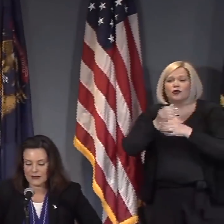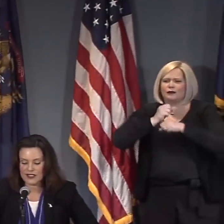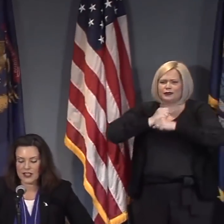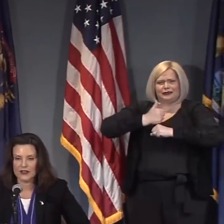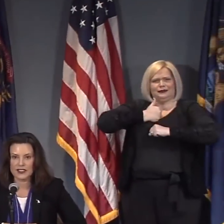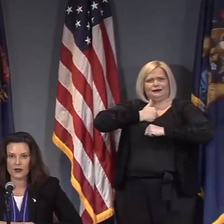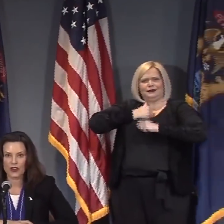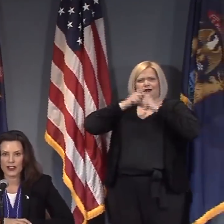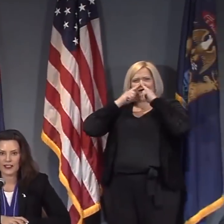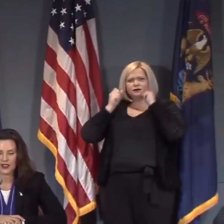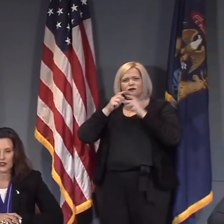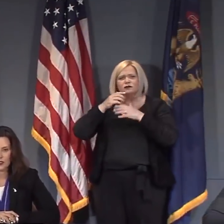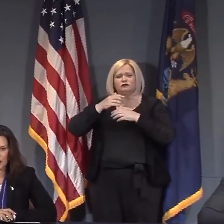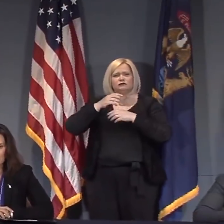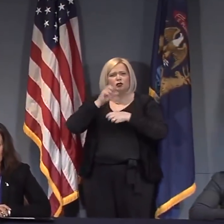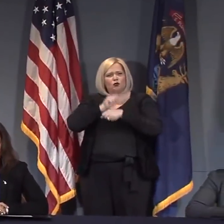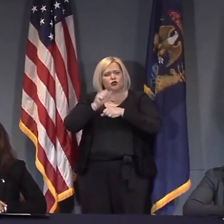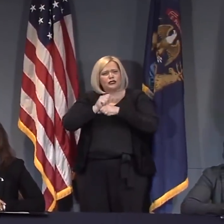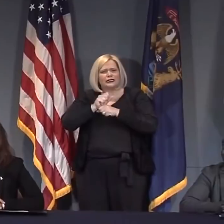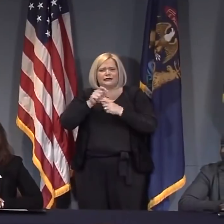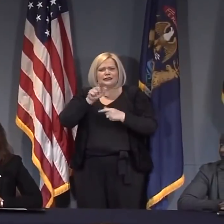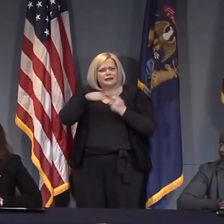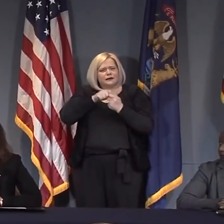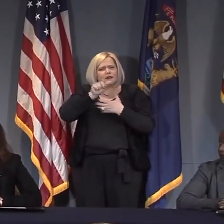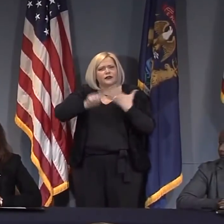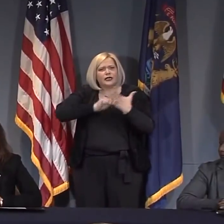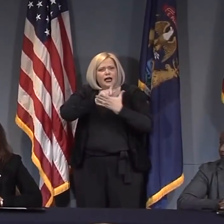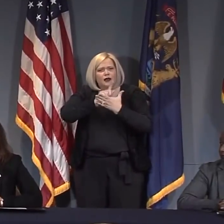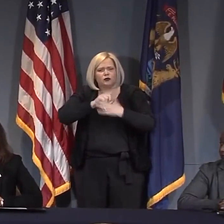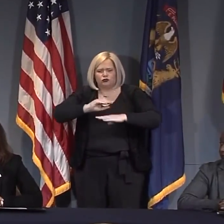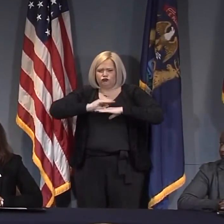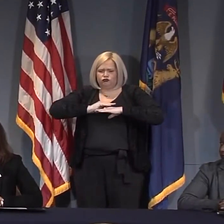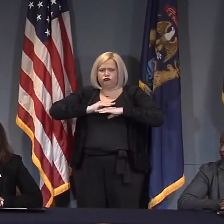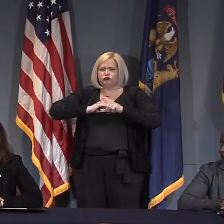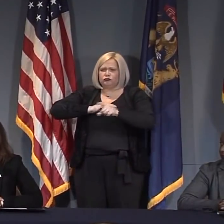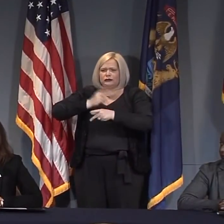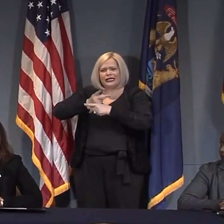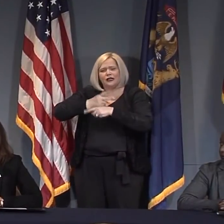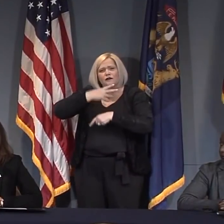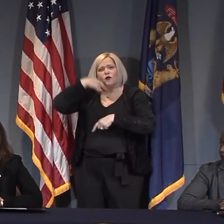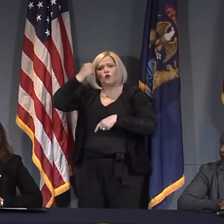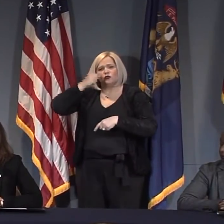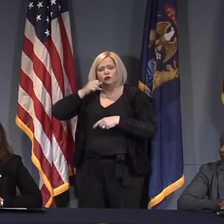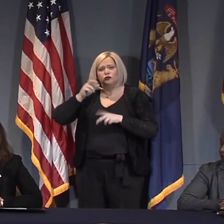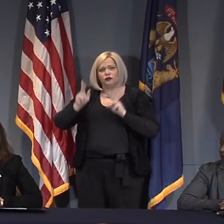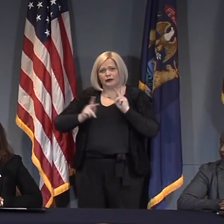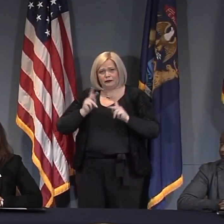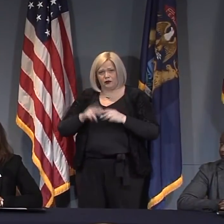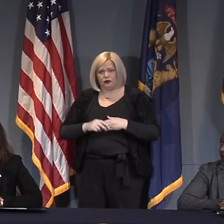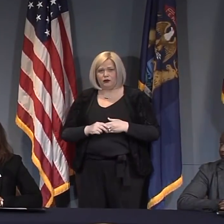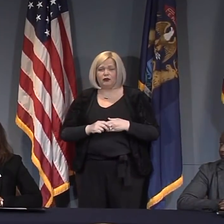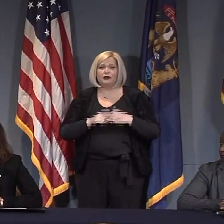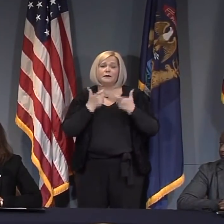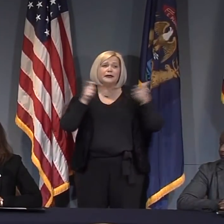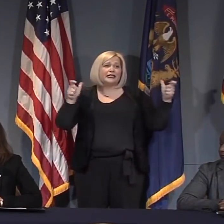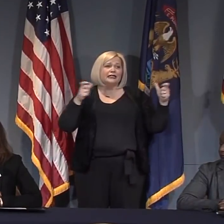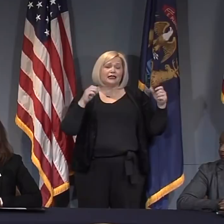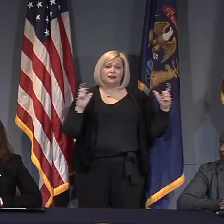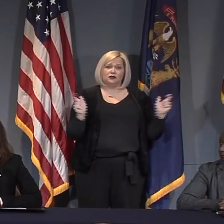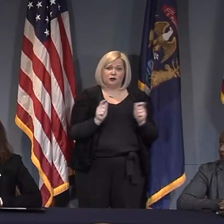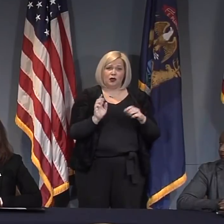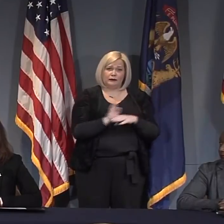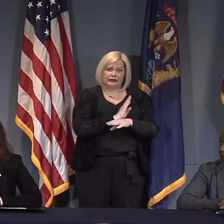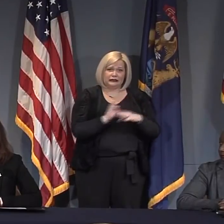protecting themselves and work extra special hours to meet the needs of older Michiganders. The businesses, large and small, that